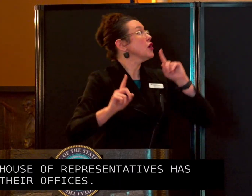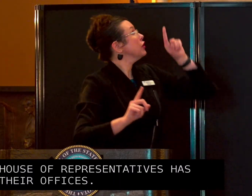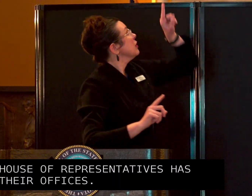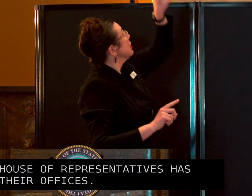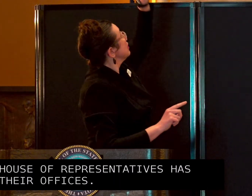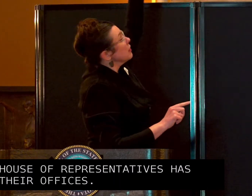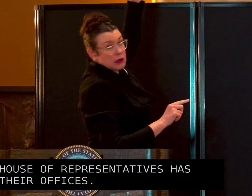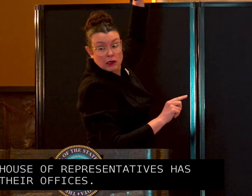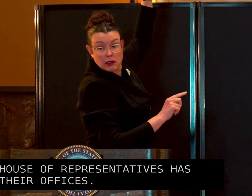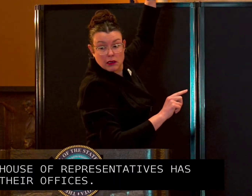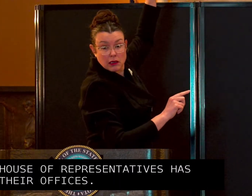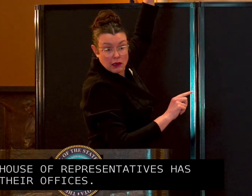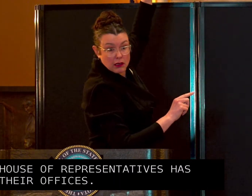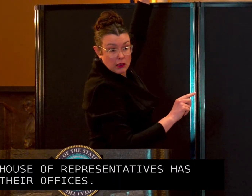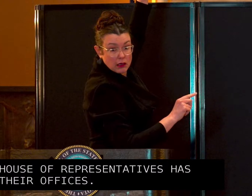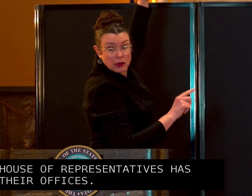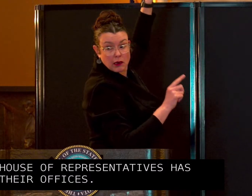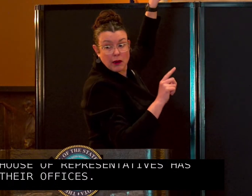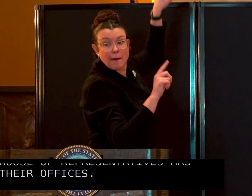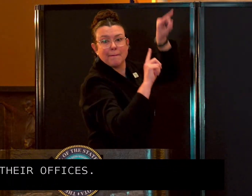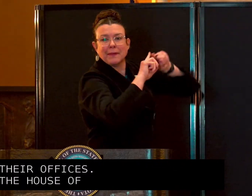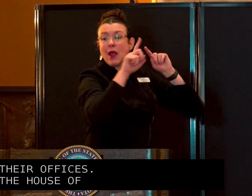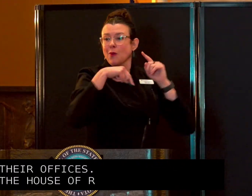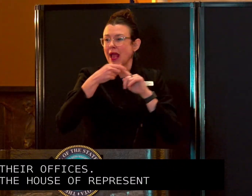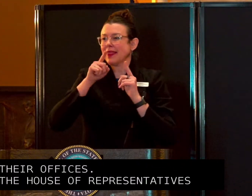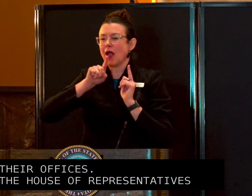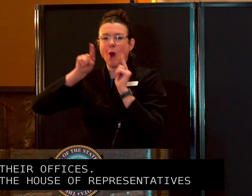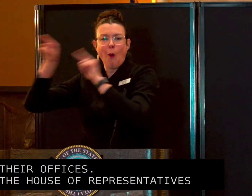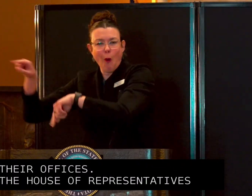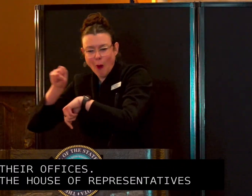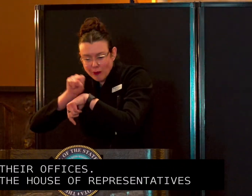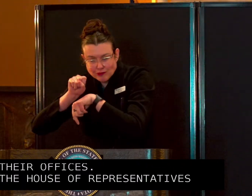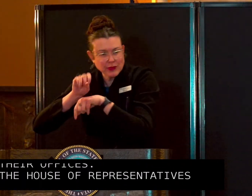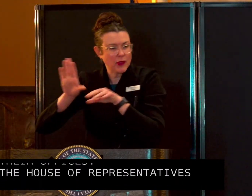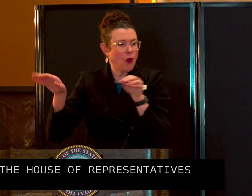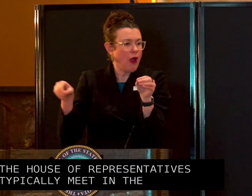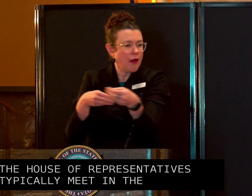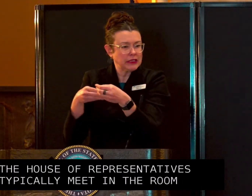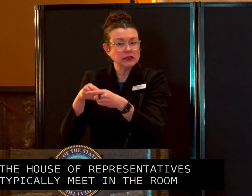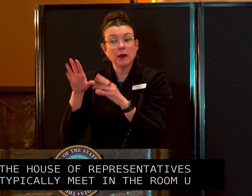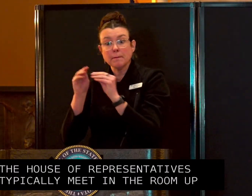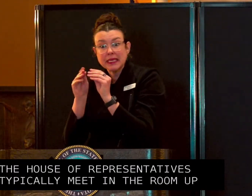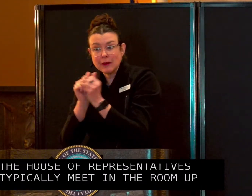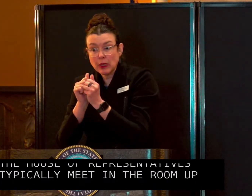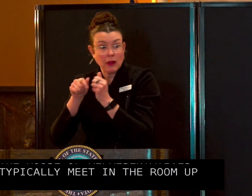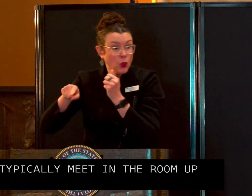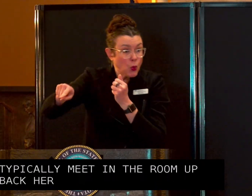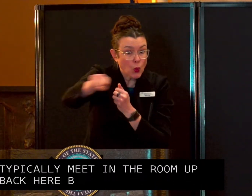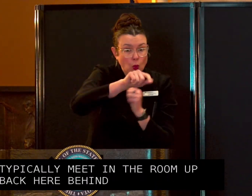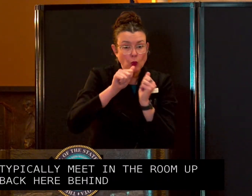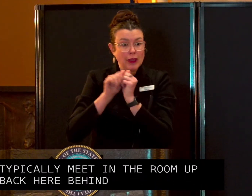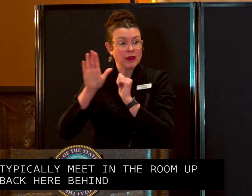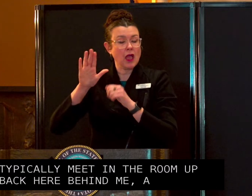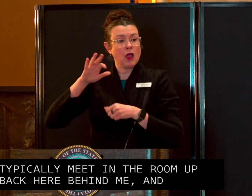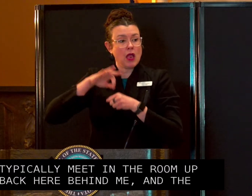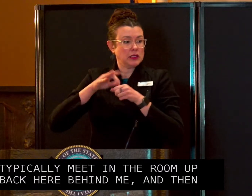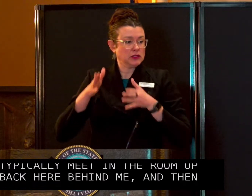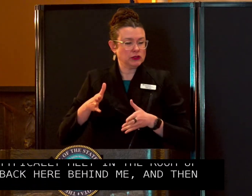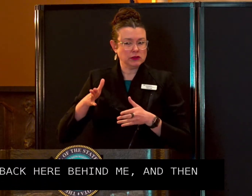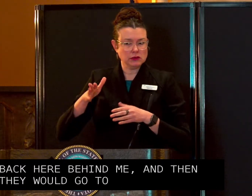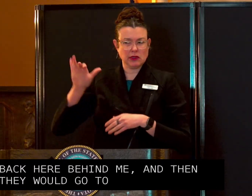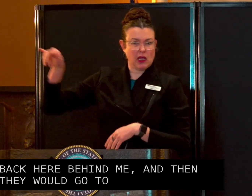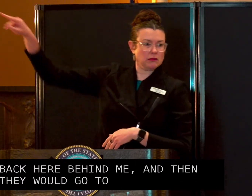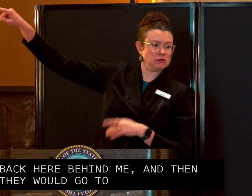The House of Representatives typically meet in the room up back here behind me, and then they would go to their